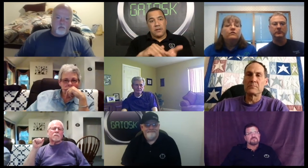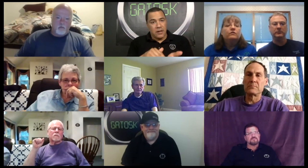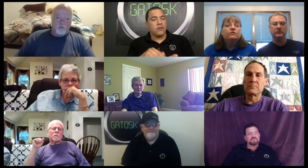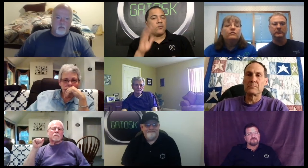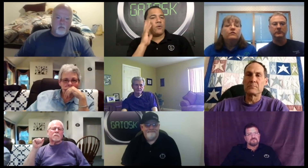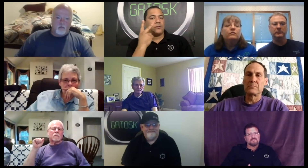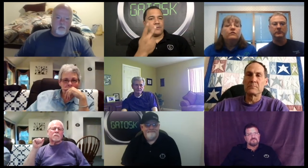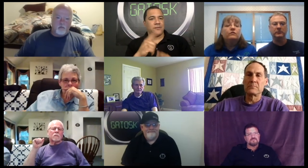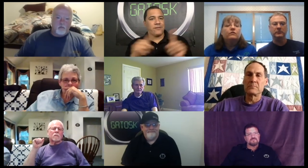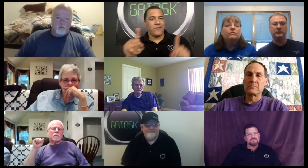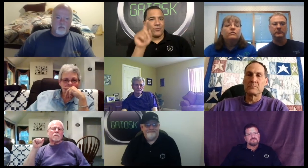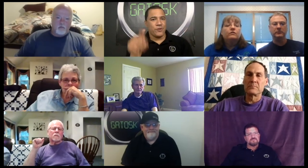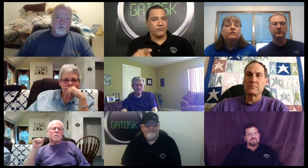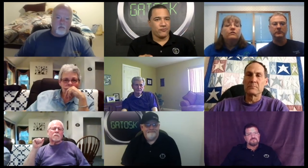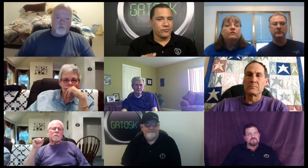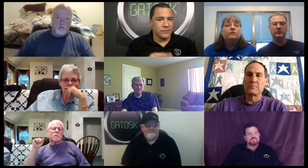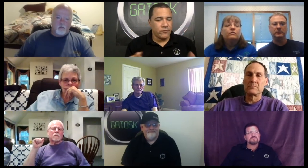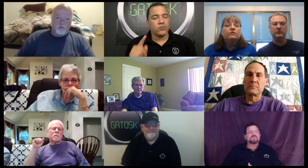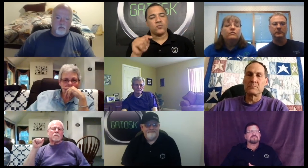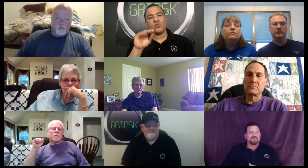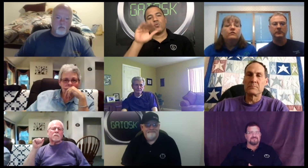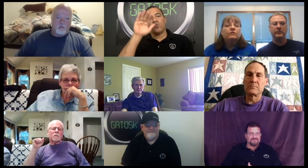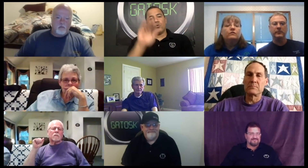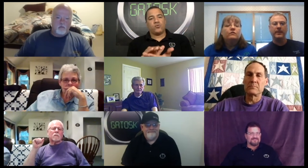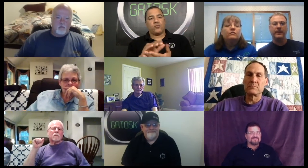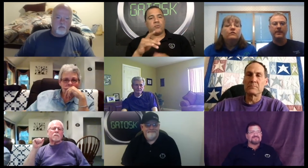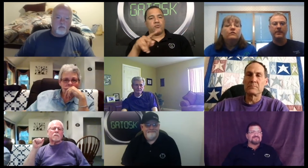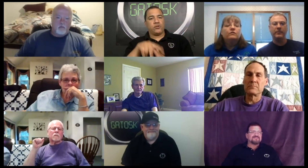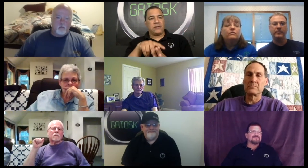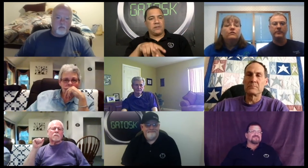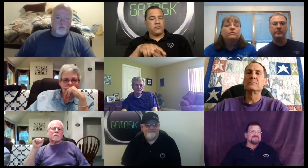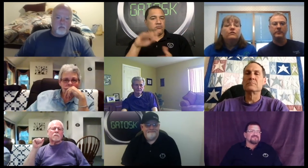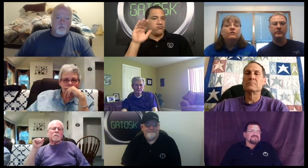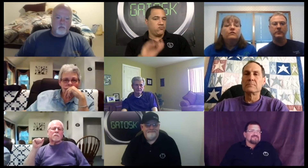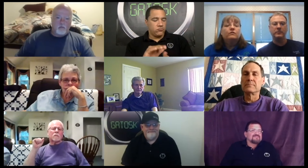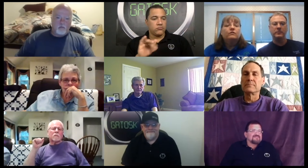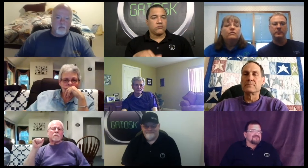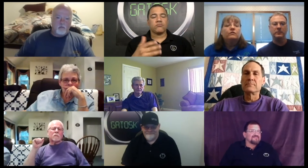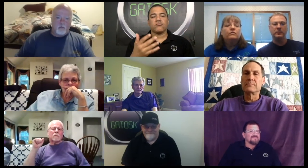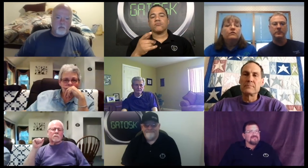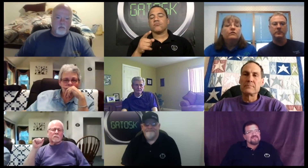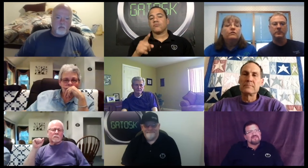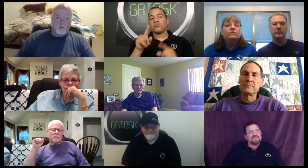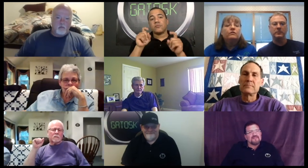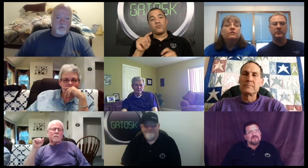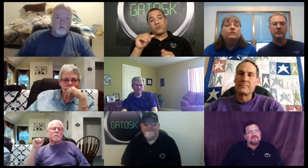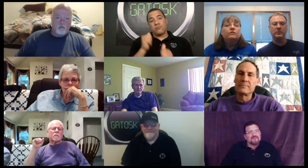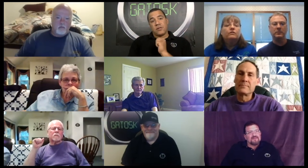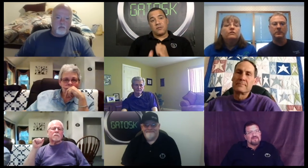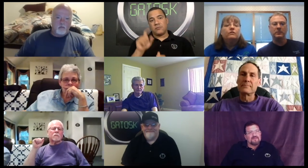take the test again, they will see different questions to reduce the cheating. We're trying to cut back on the cheating. So in